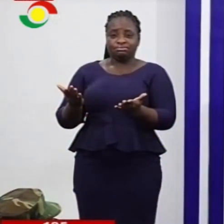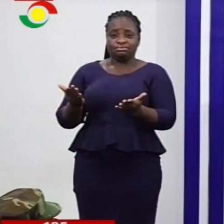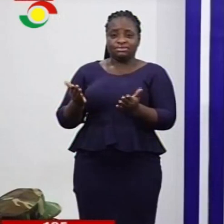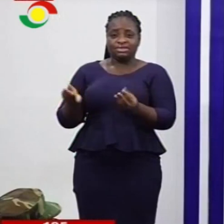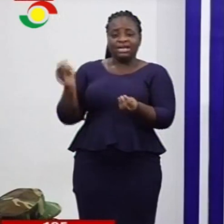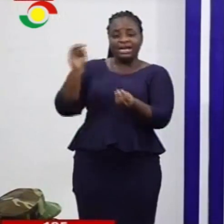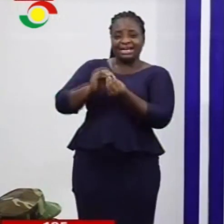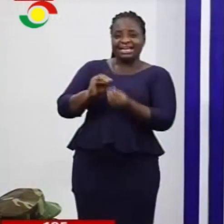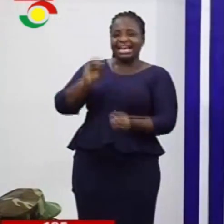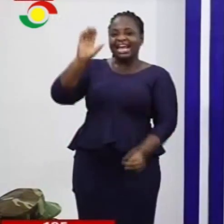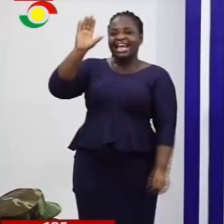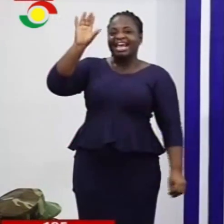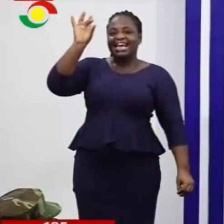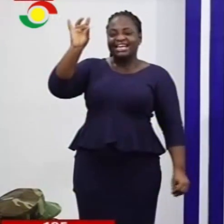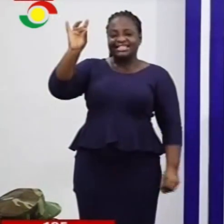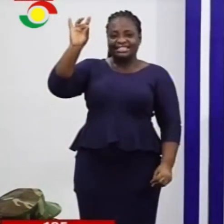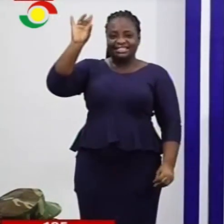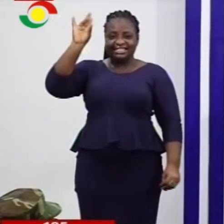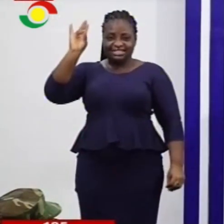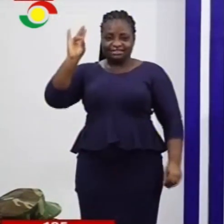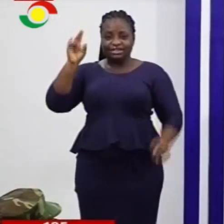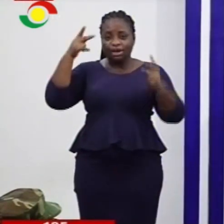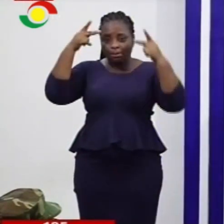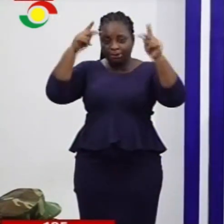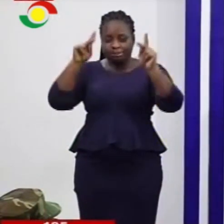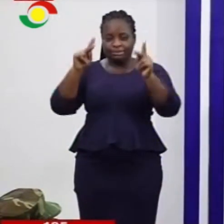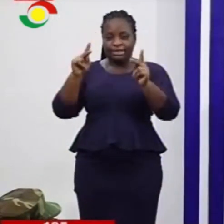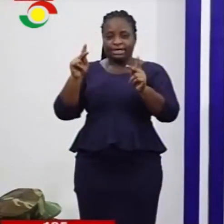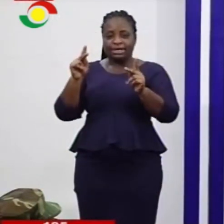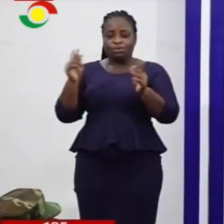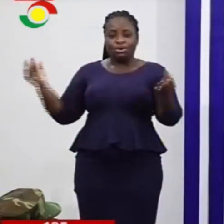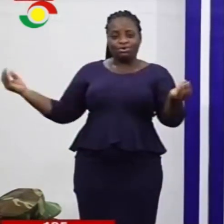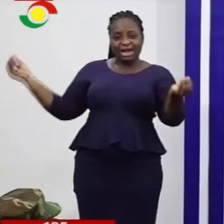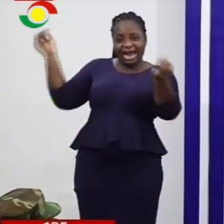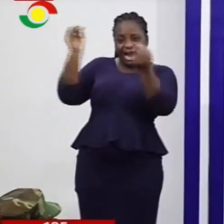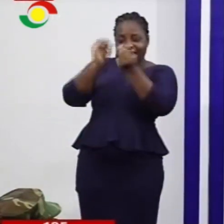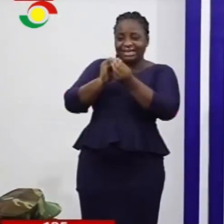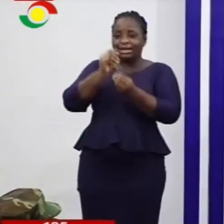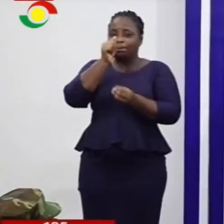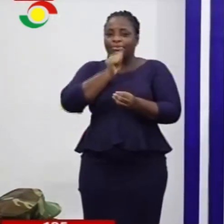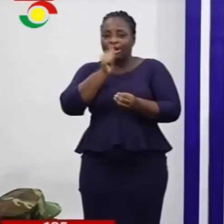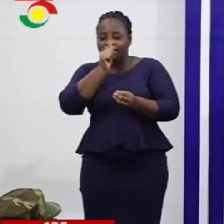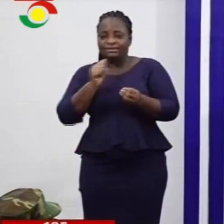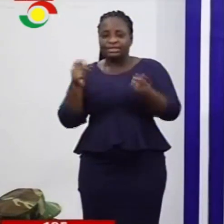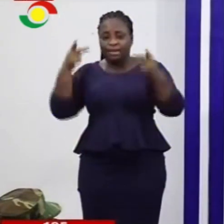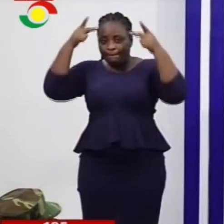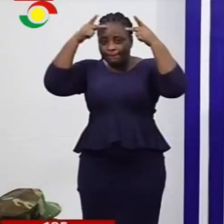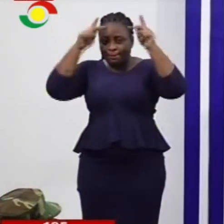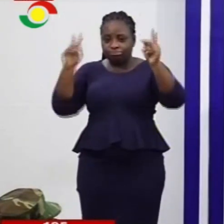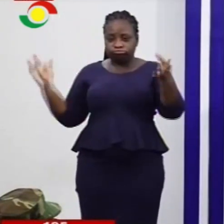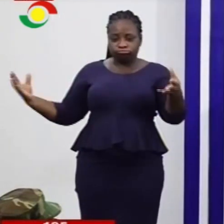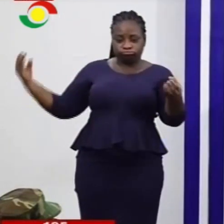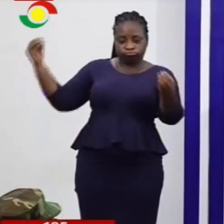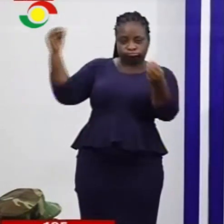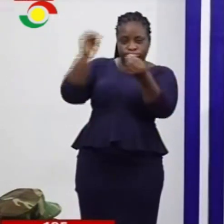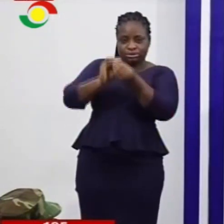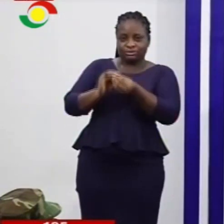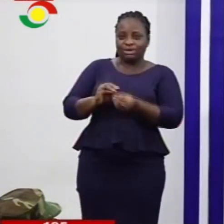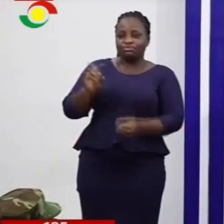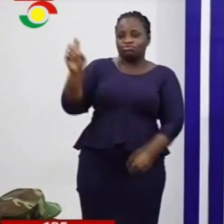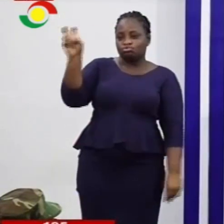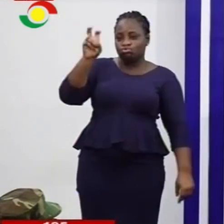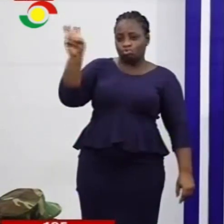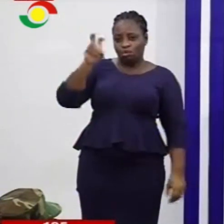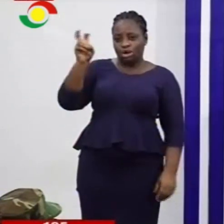us as 87 now in the public sector. But when you add what is in the private sector, in private facilities, that brings us to about